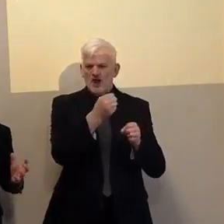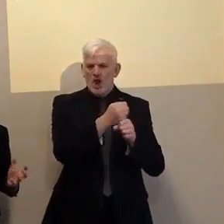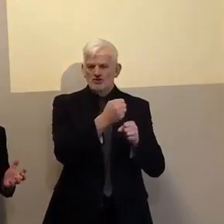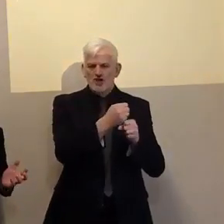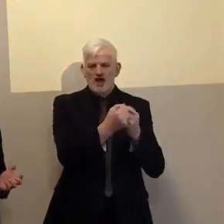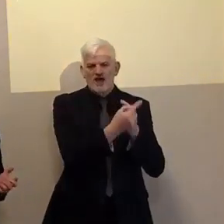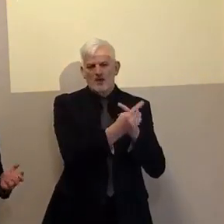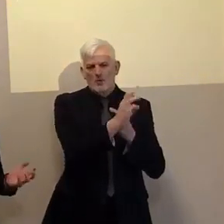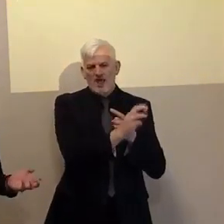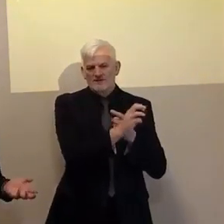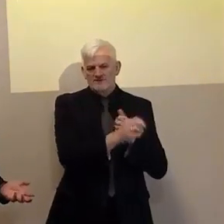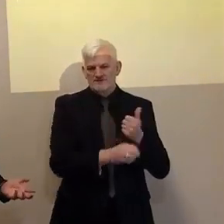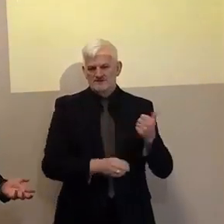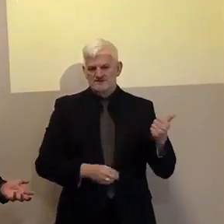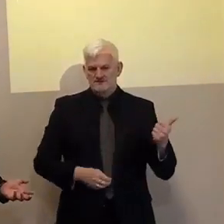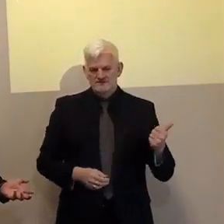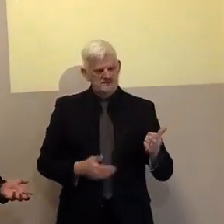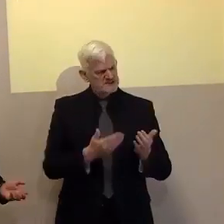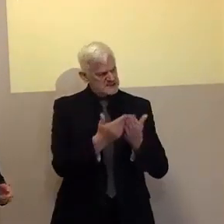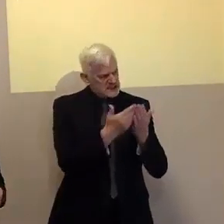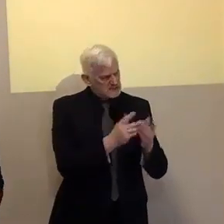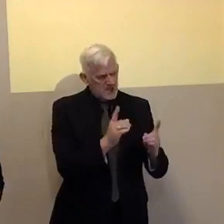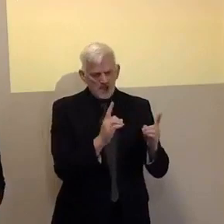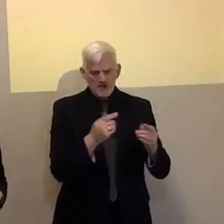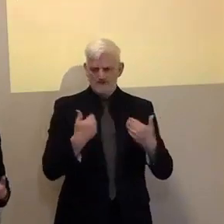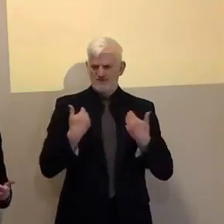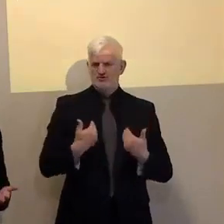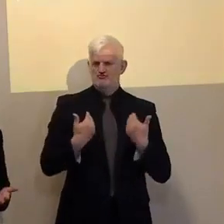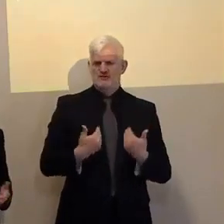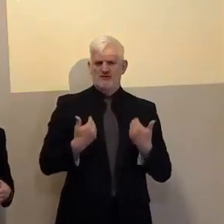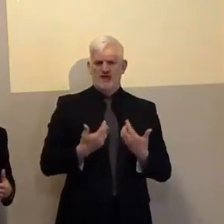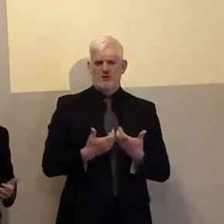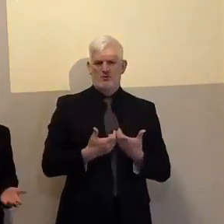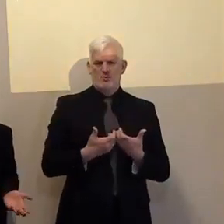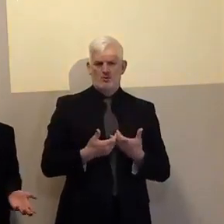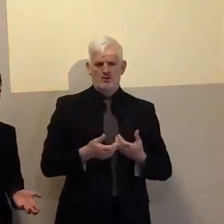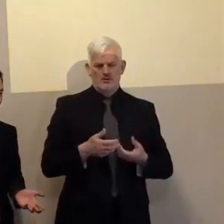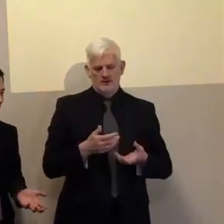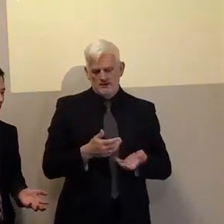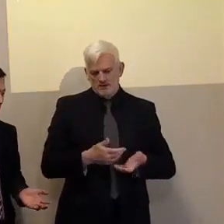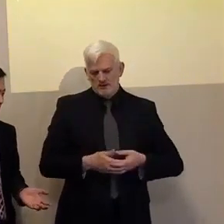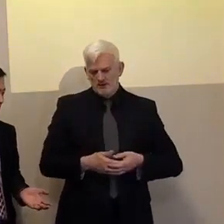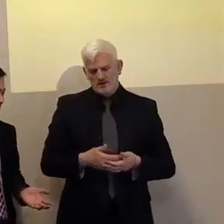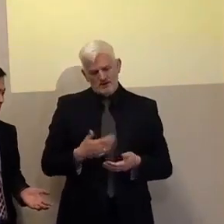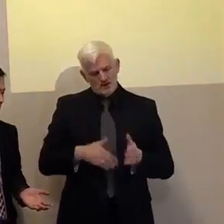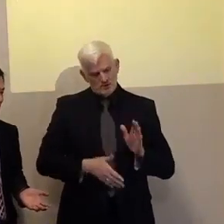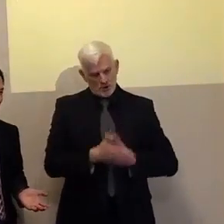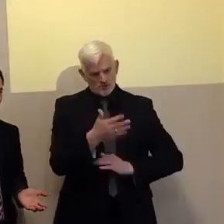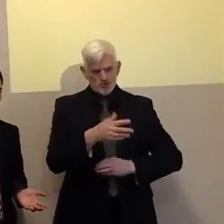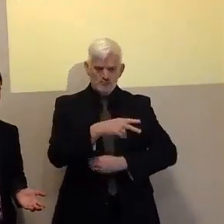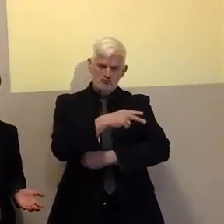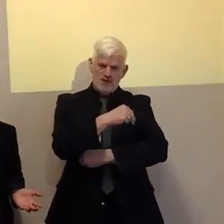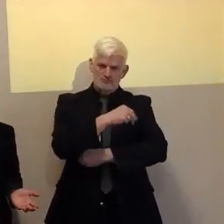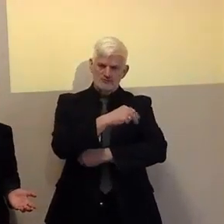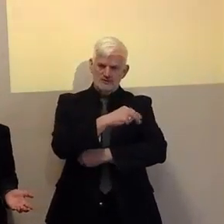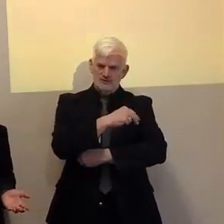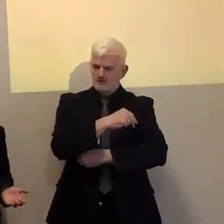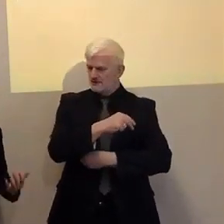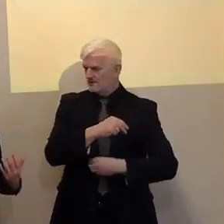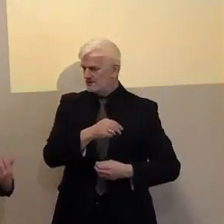Studying about mission things. I was growing a Presbyterian church. But I